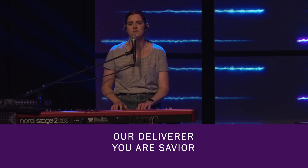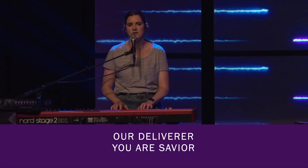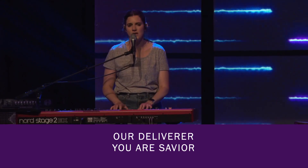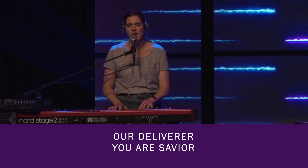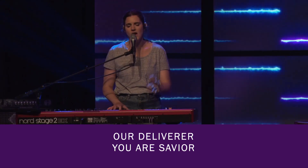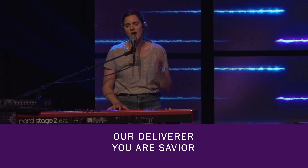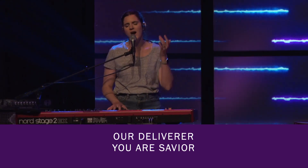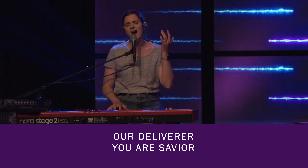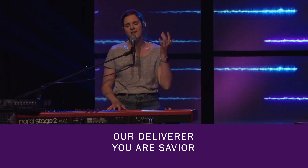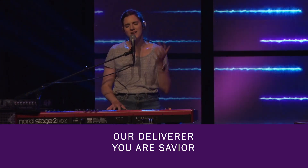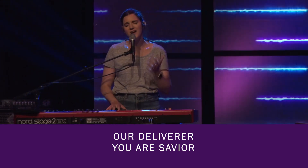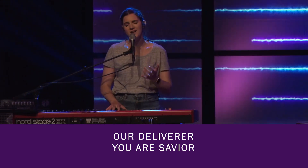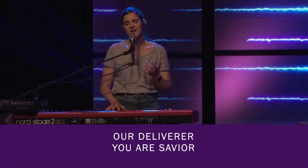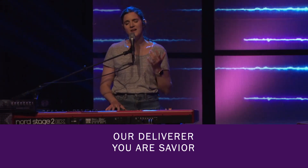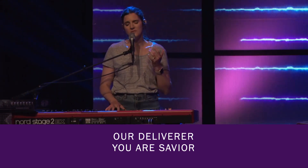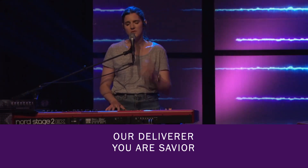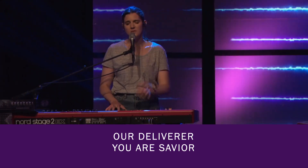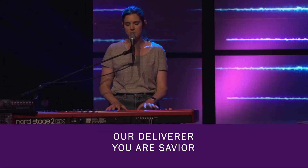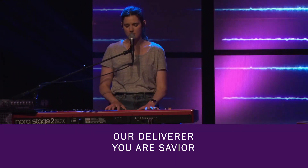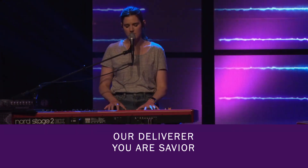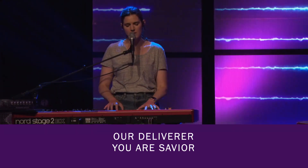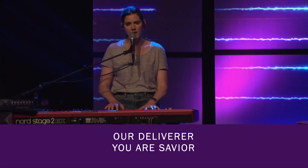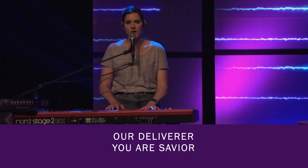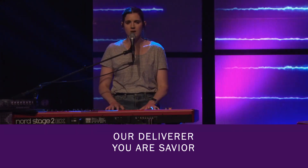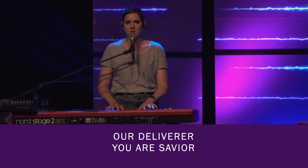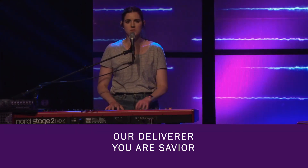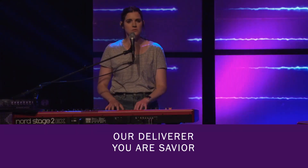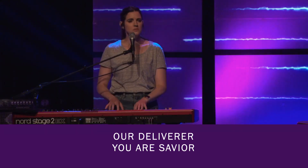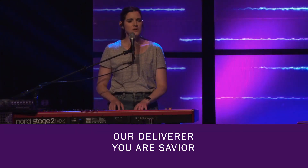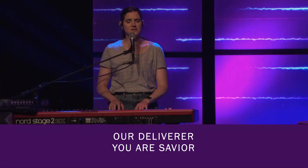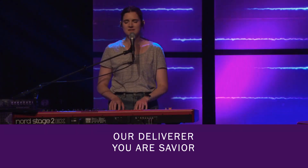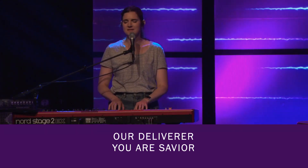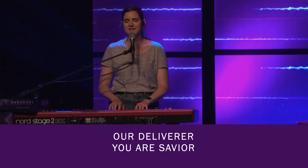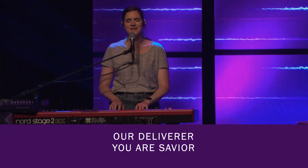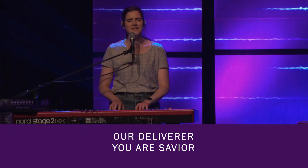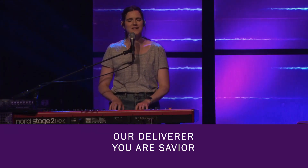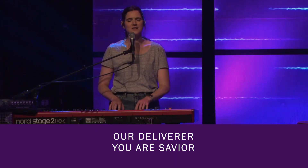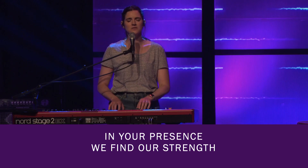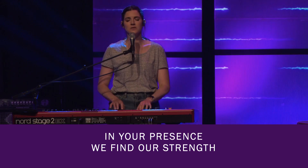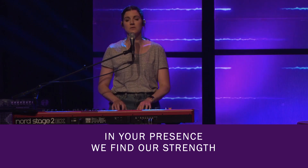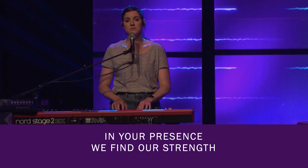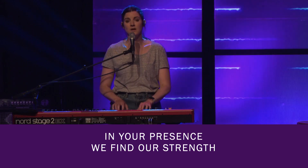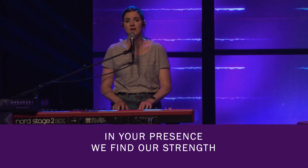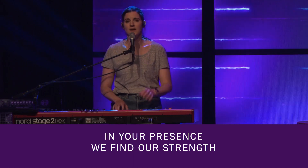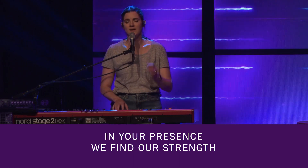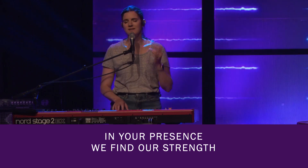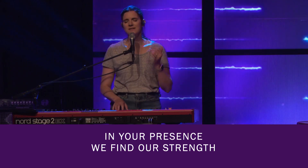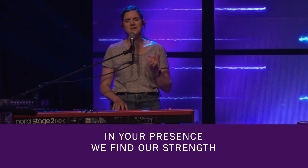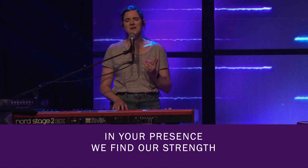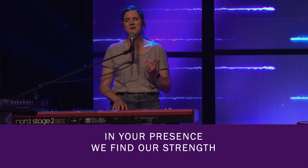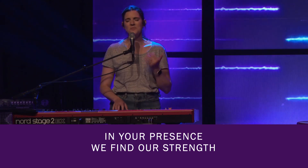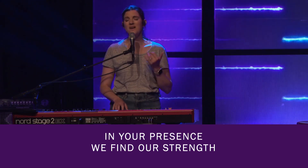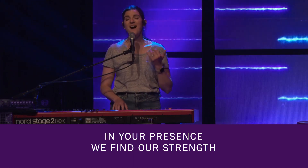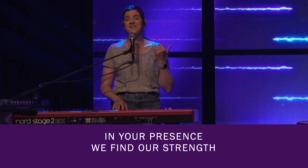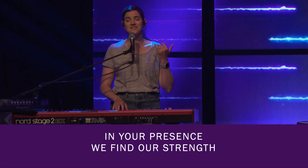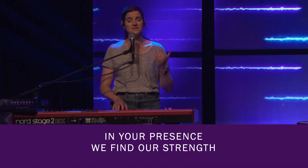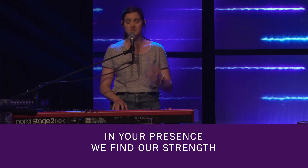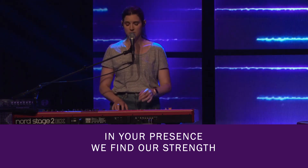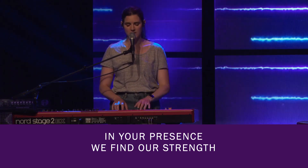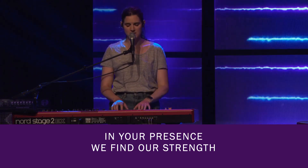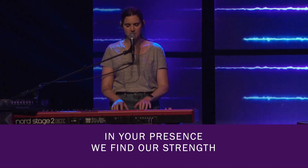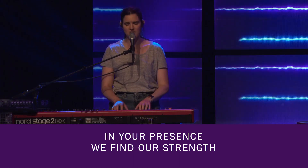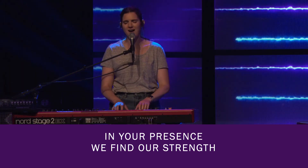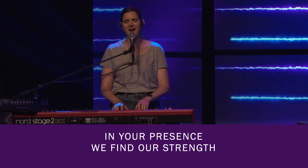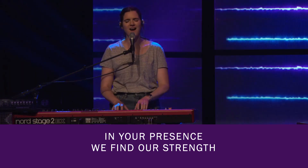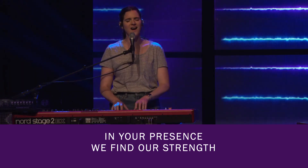us. Our deliverer, you are Savior. In your